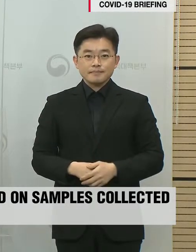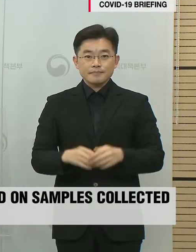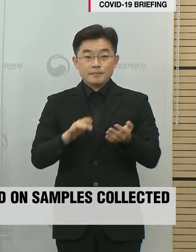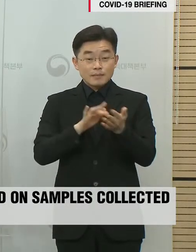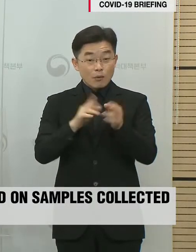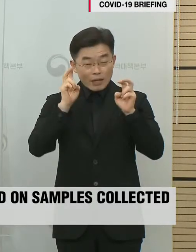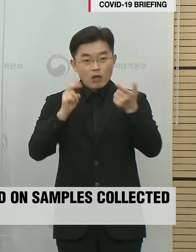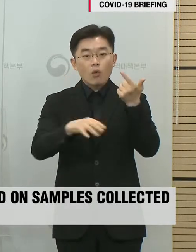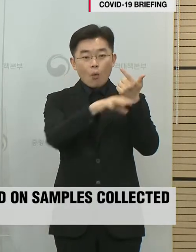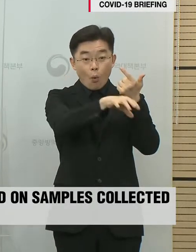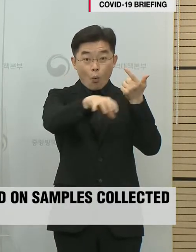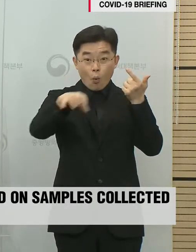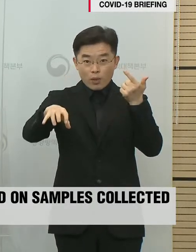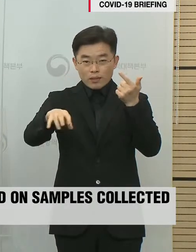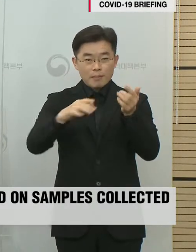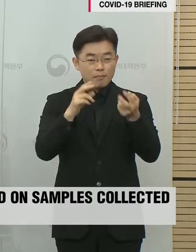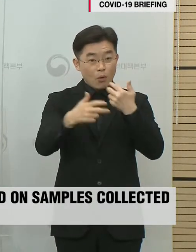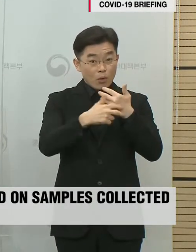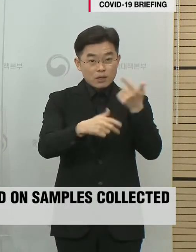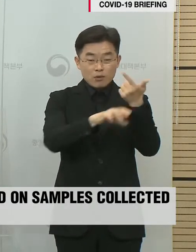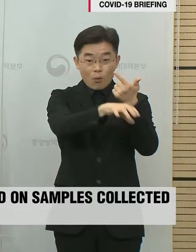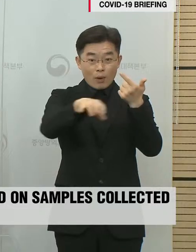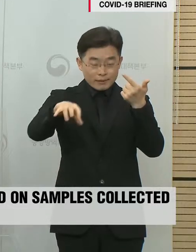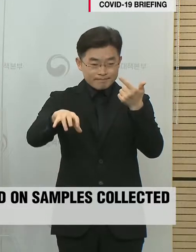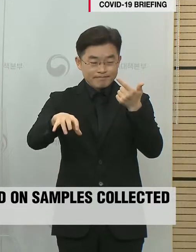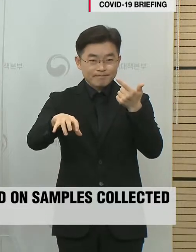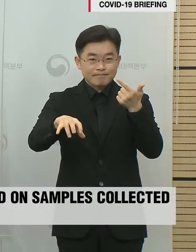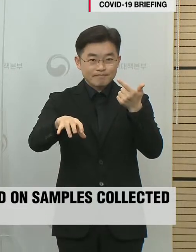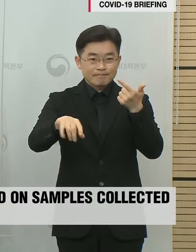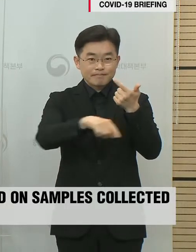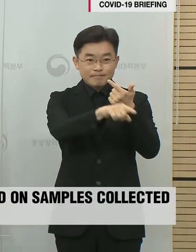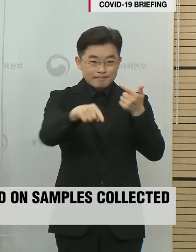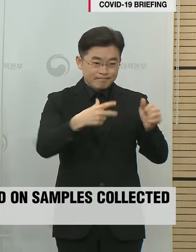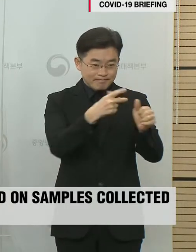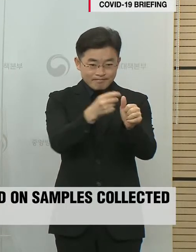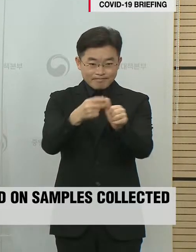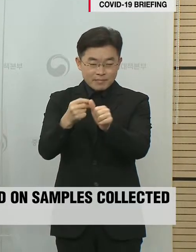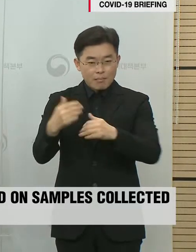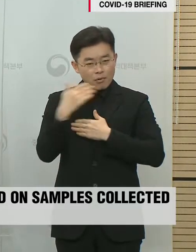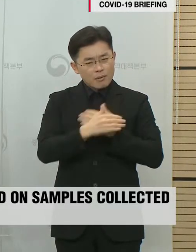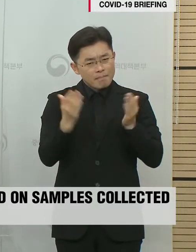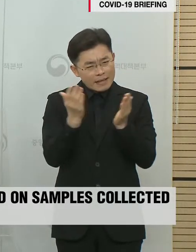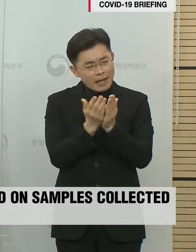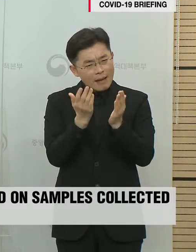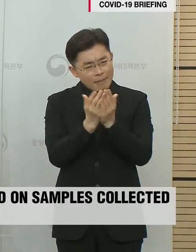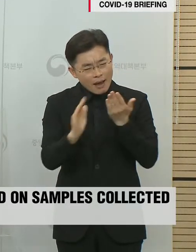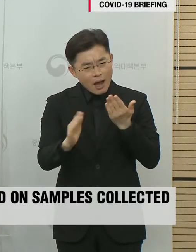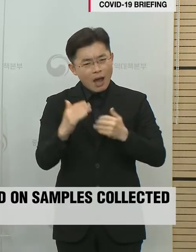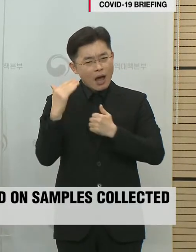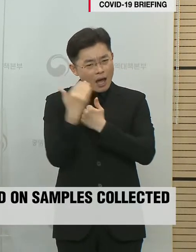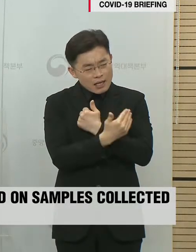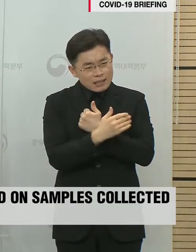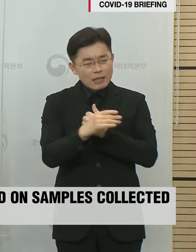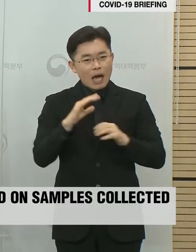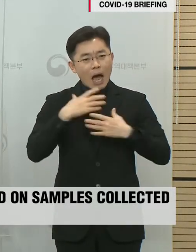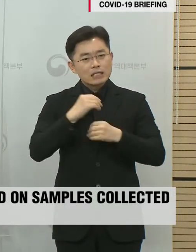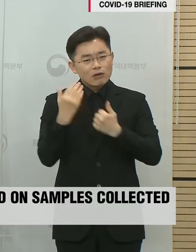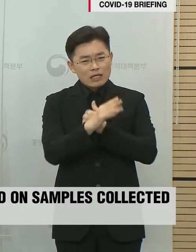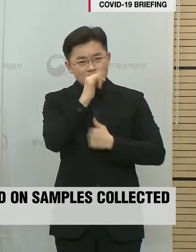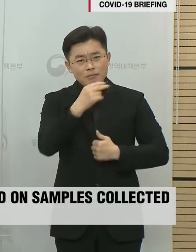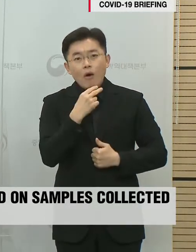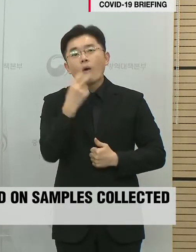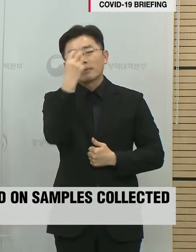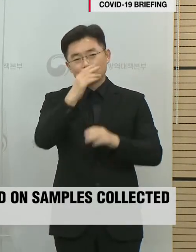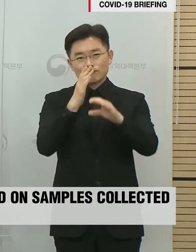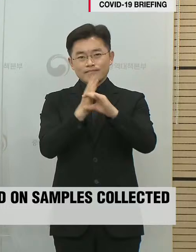approval for the second trial of the clinical testings, and we are carrying out human trial on the